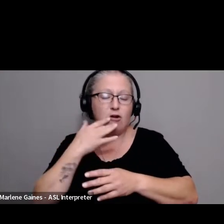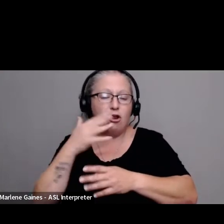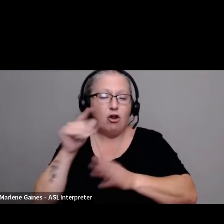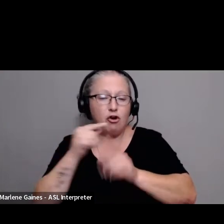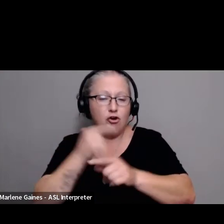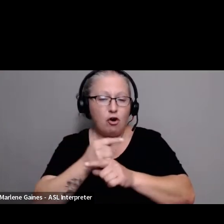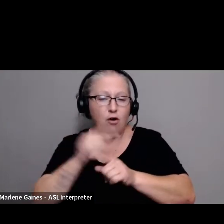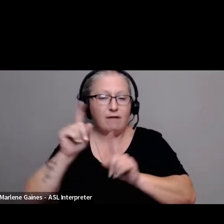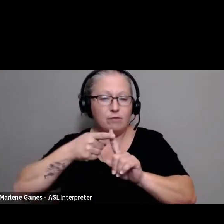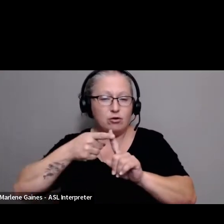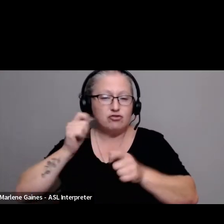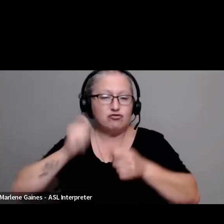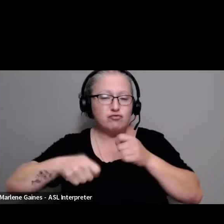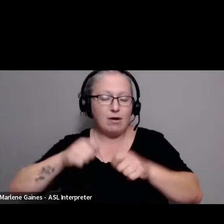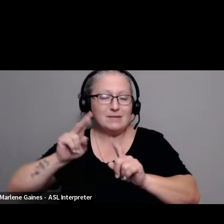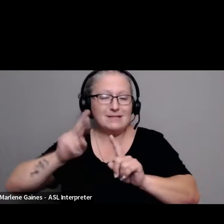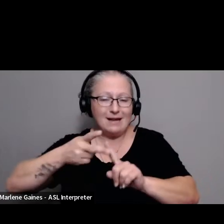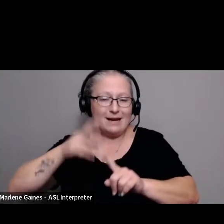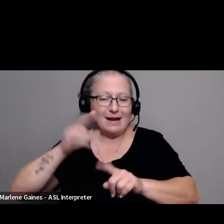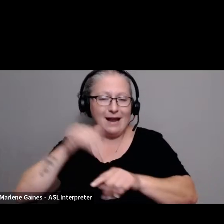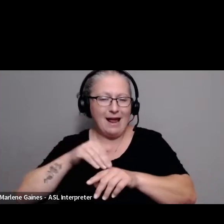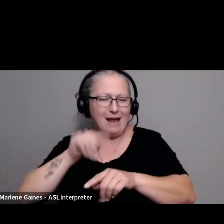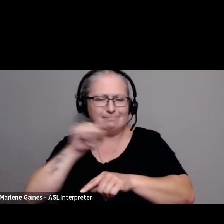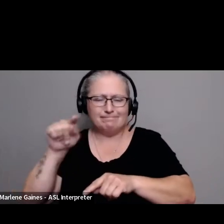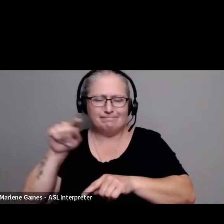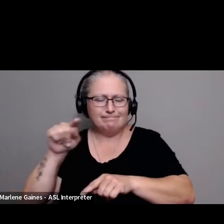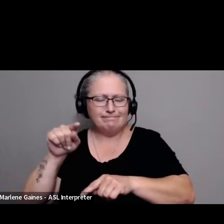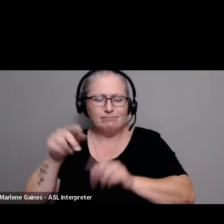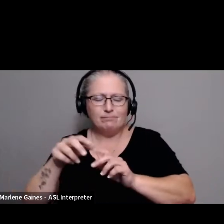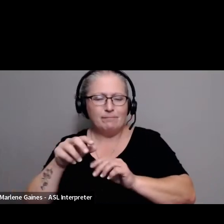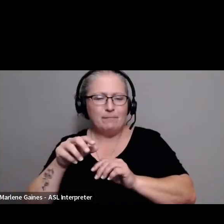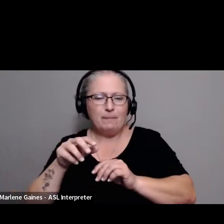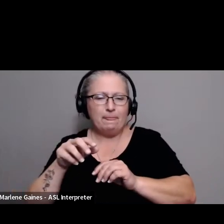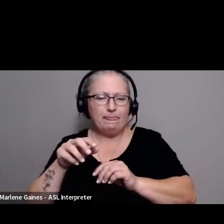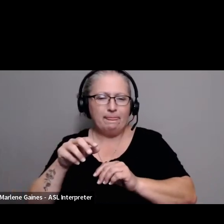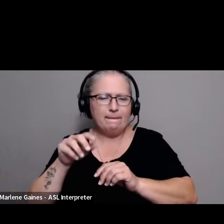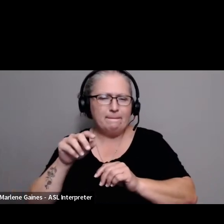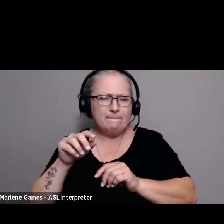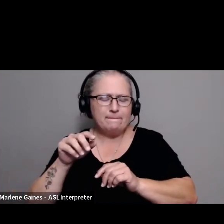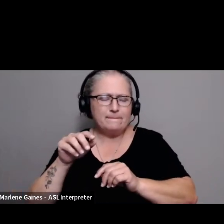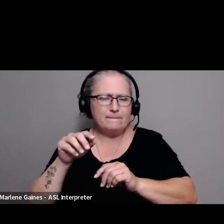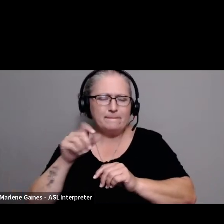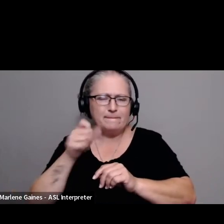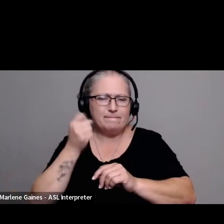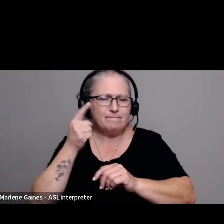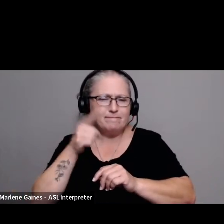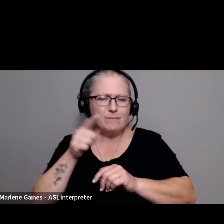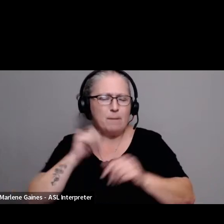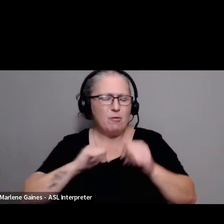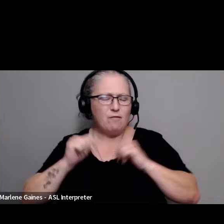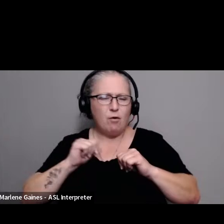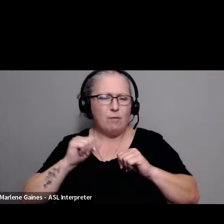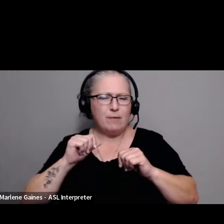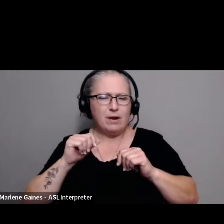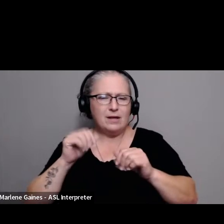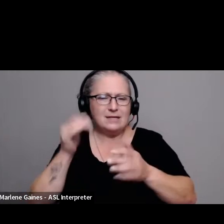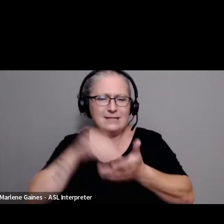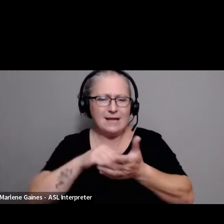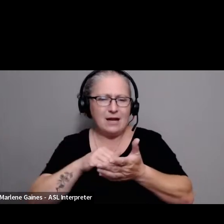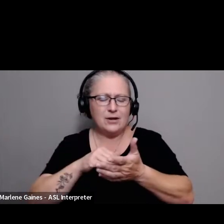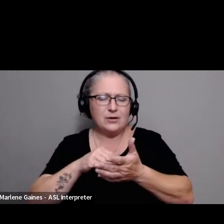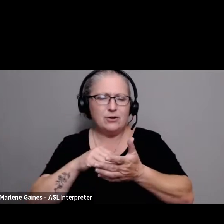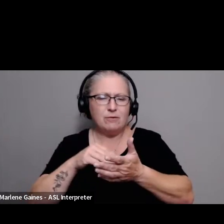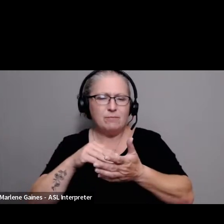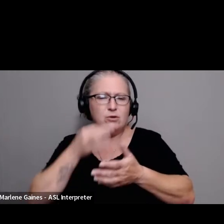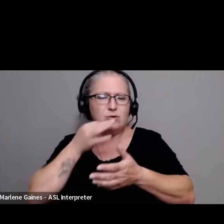drumline placing second at the Santa Cruz Band Review. Our fall musical, Sweeney Todd, was open tonight at the Performing Arts Center, and the upcoming performance